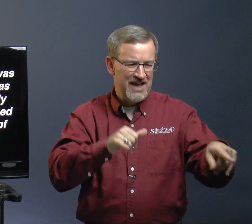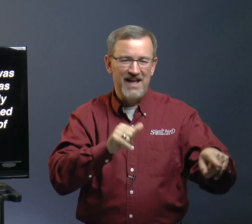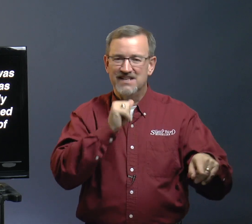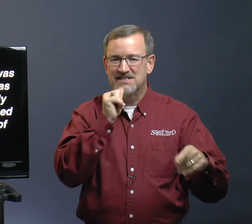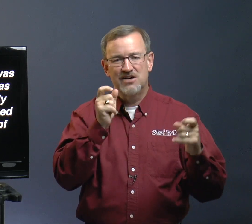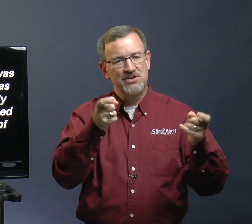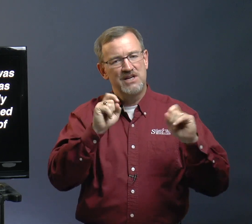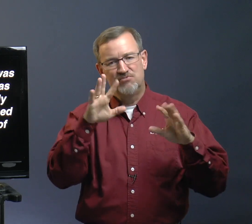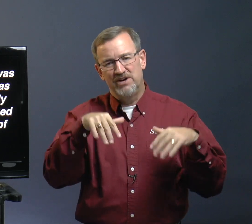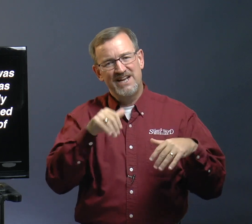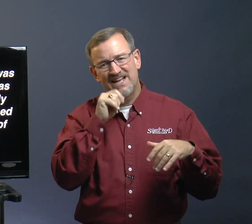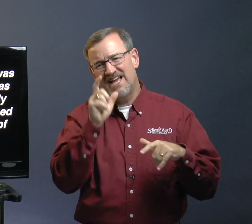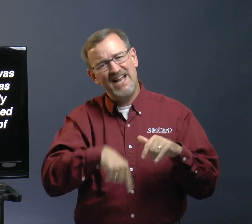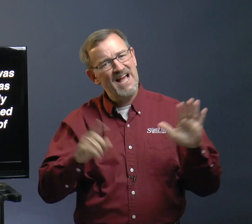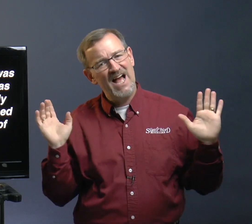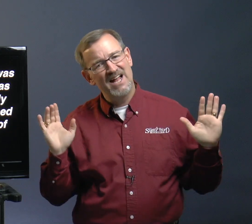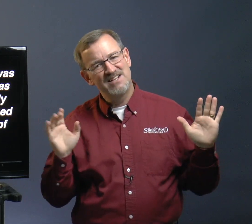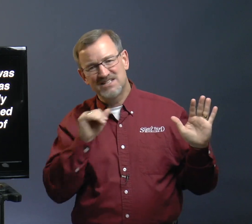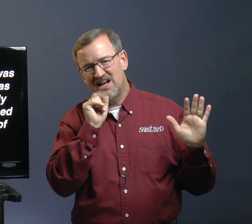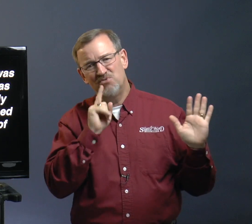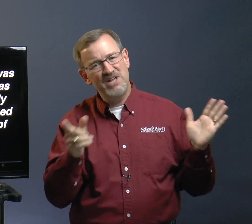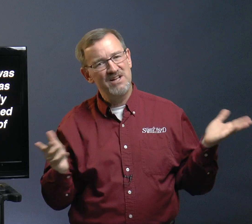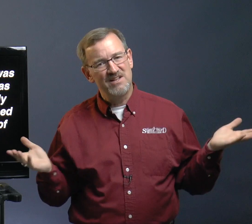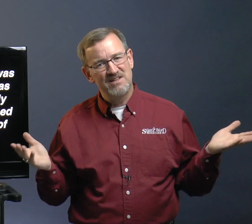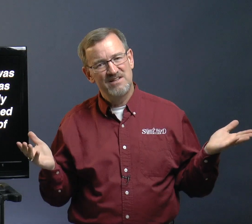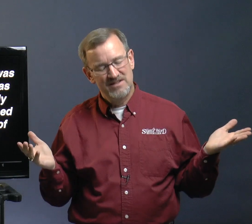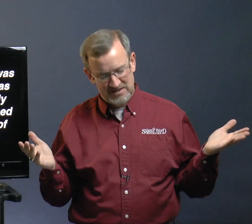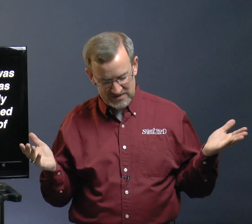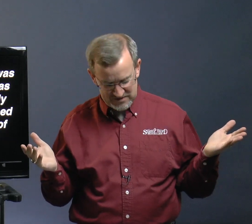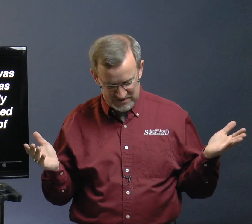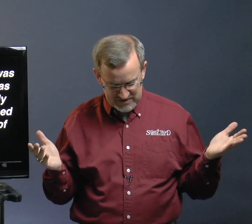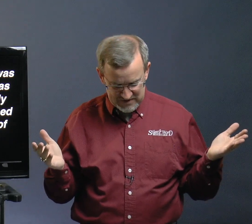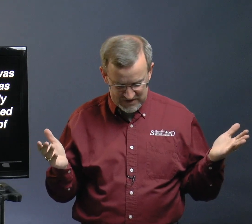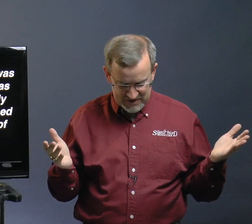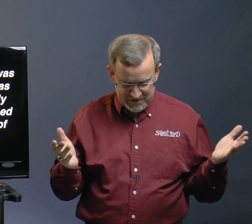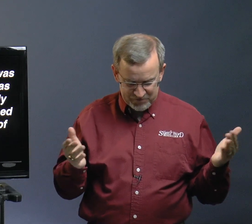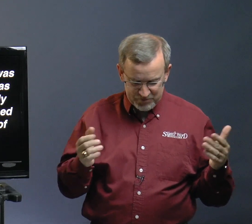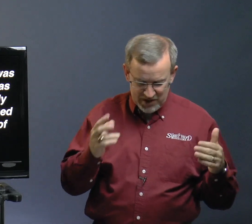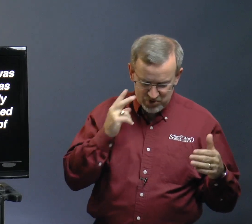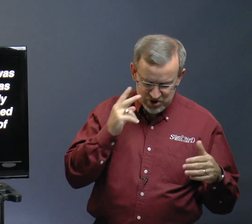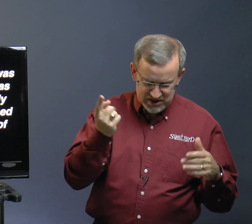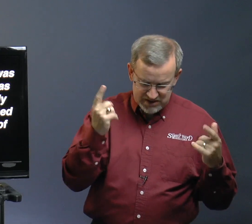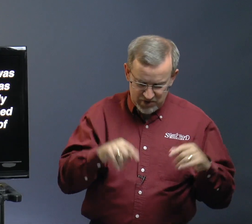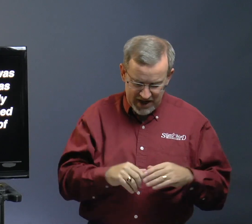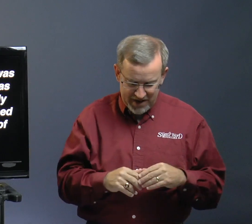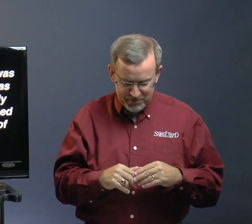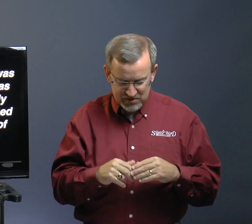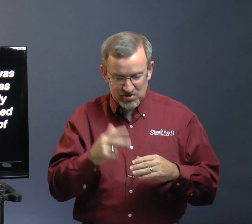that. It's not going to give rain. It cannot. It's not real. But I want you to see what happens.